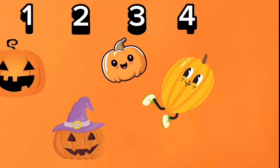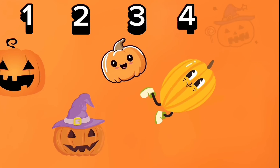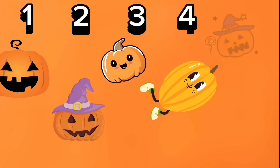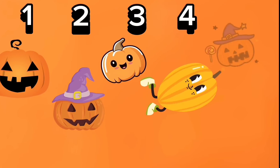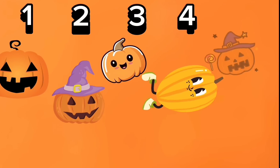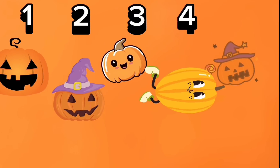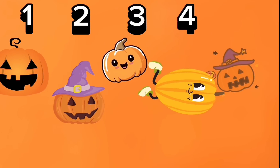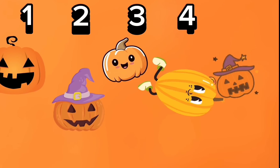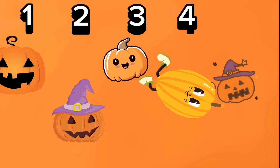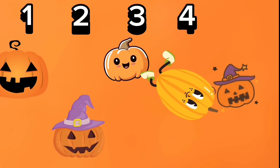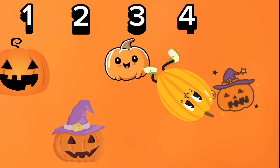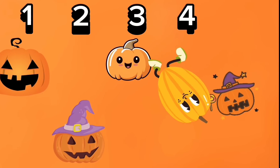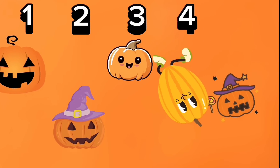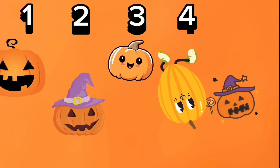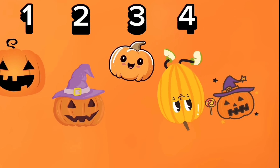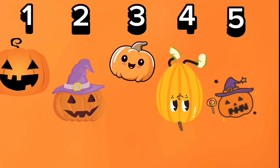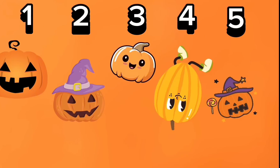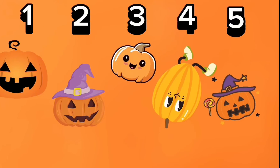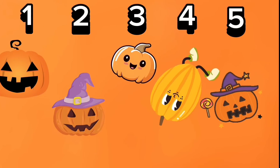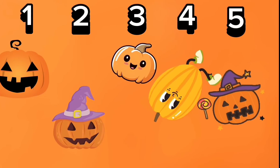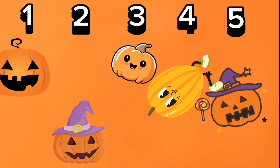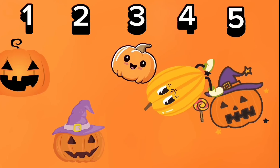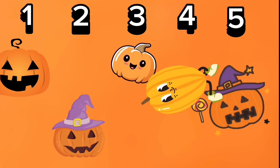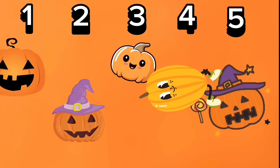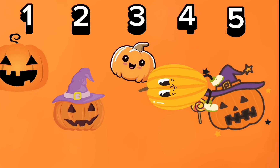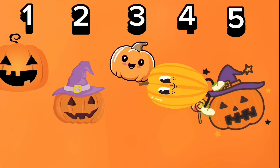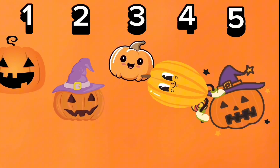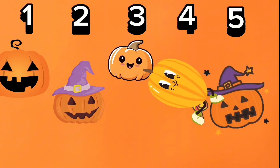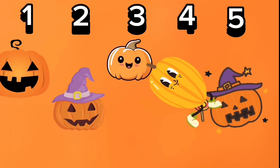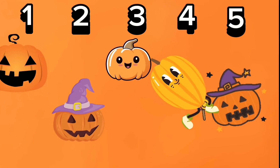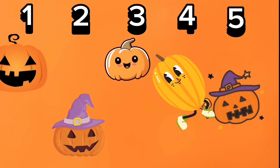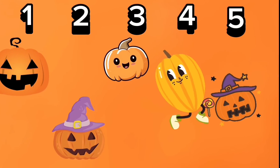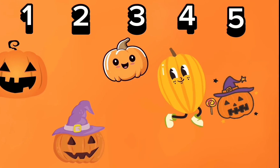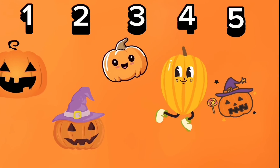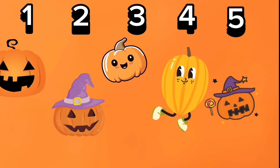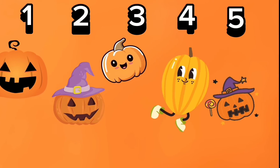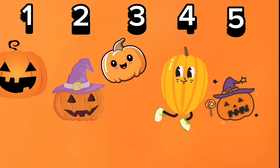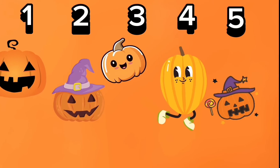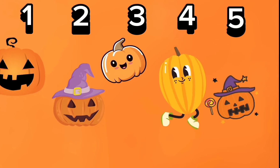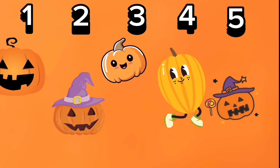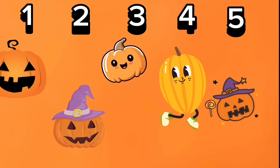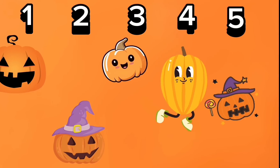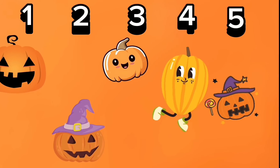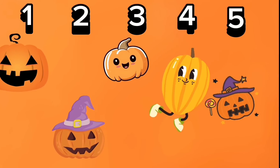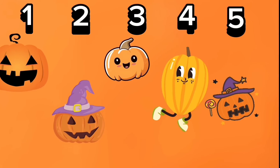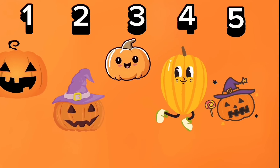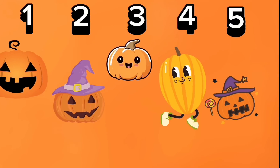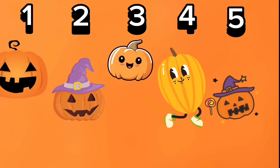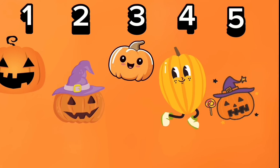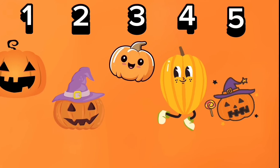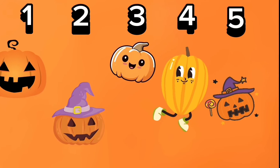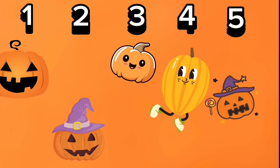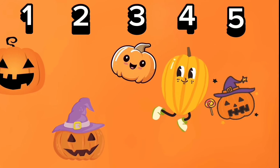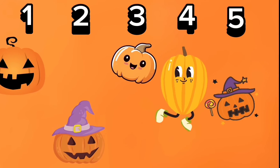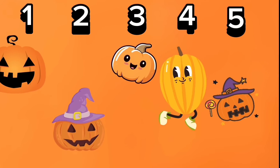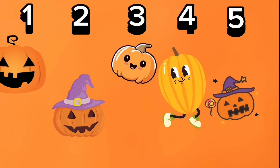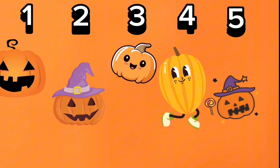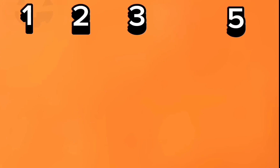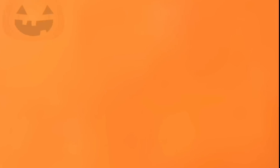4, 5. 5 pumpkins. Great job.